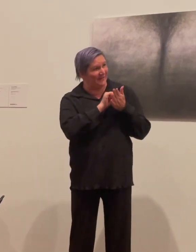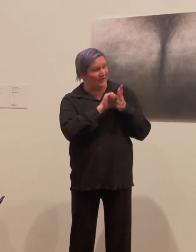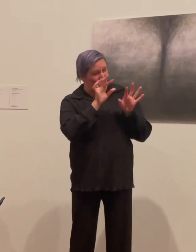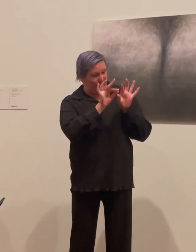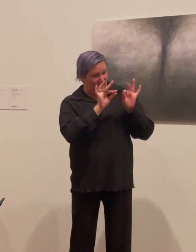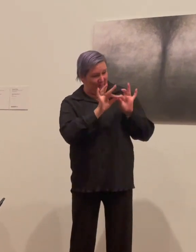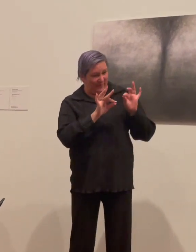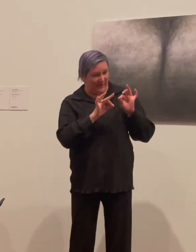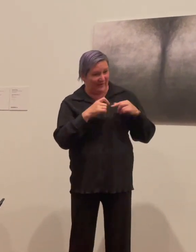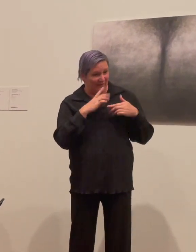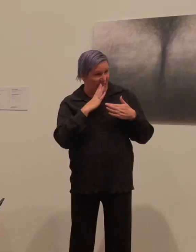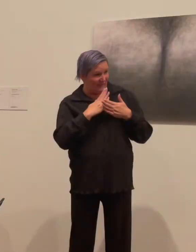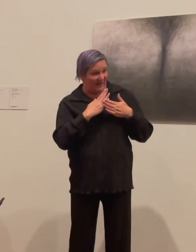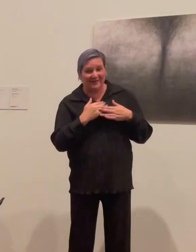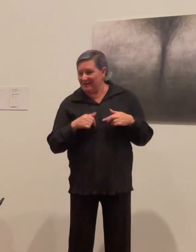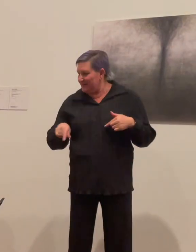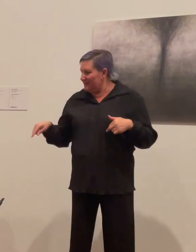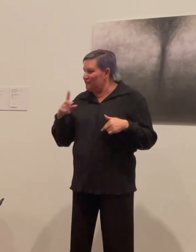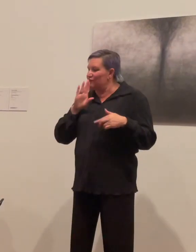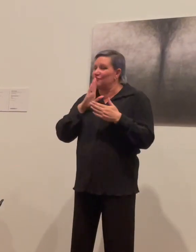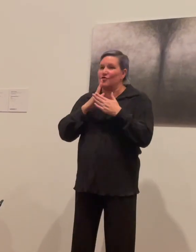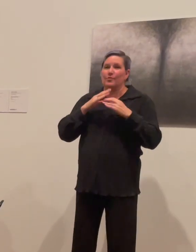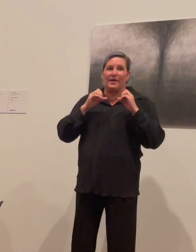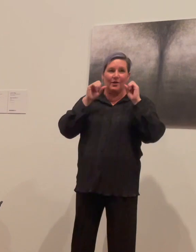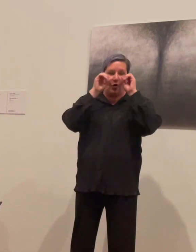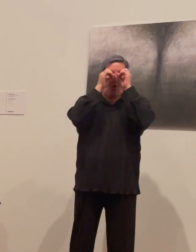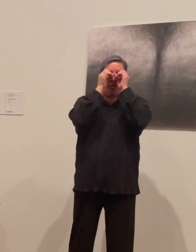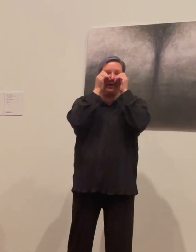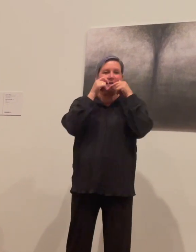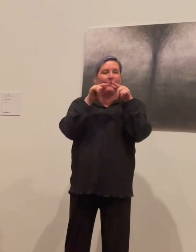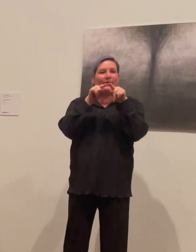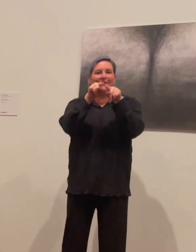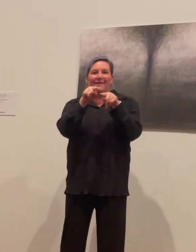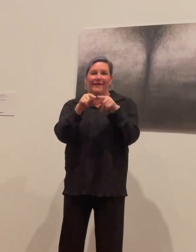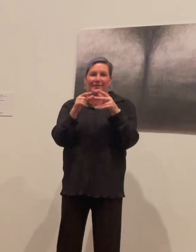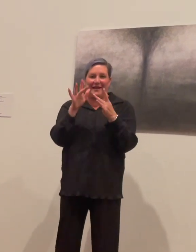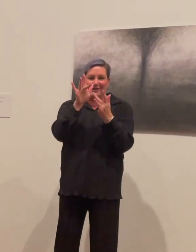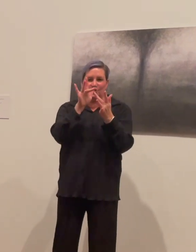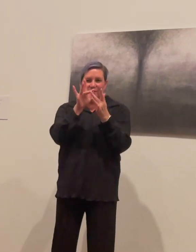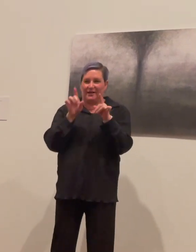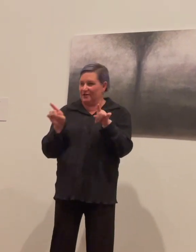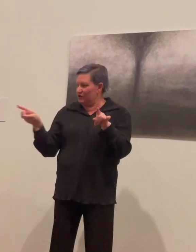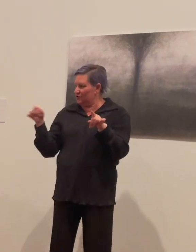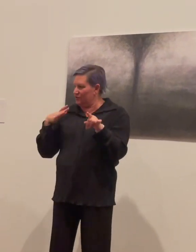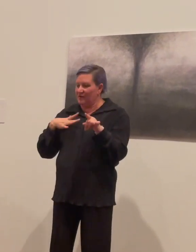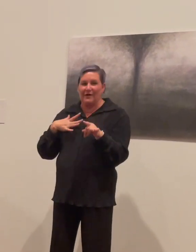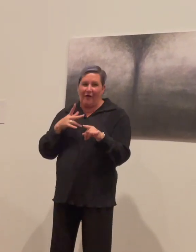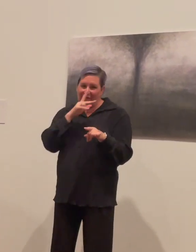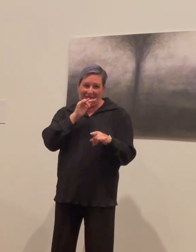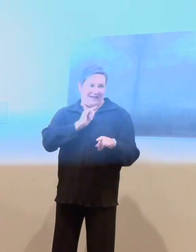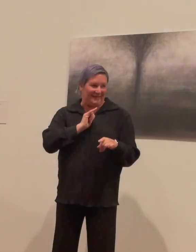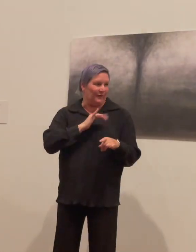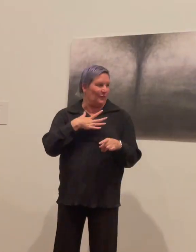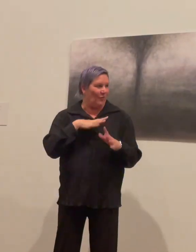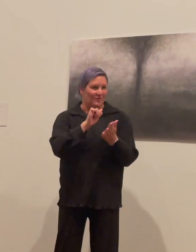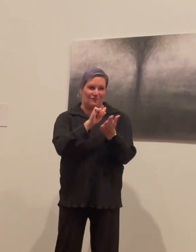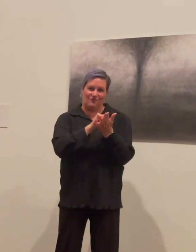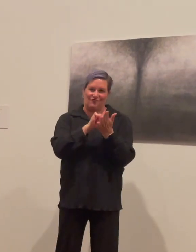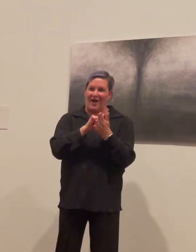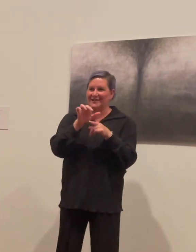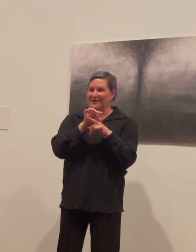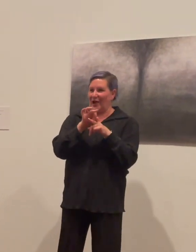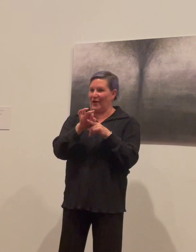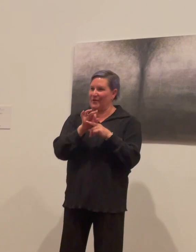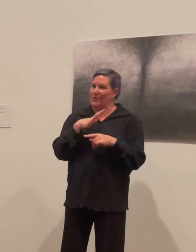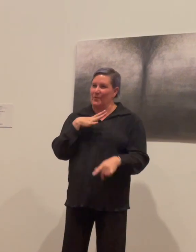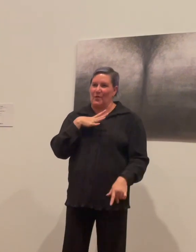I looked on the internet. But you're very particular about colour. It had to be just right. To be just right. Had to be just like